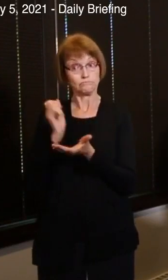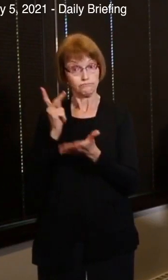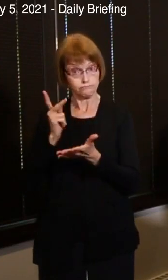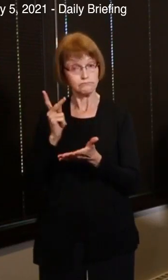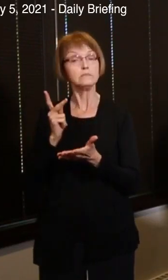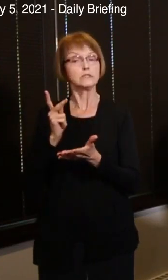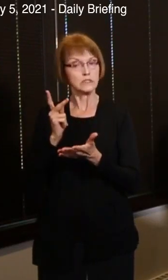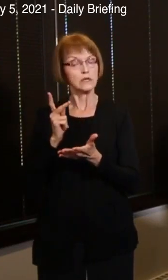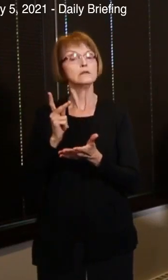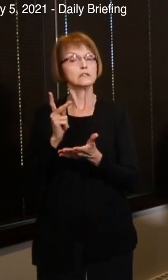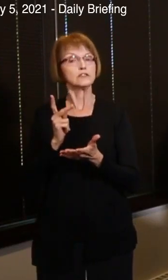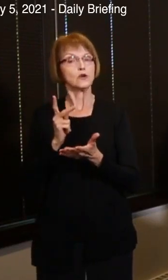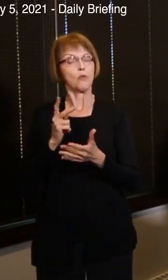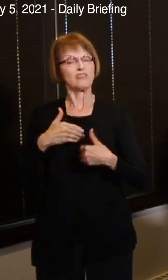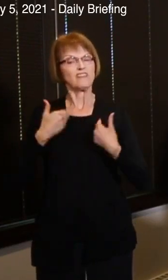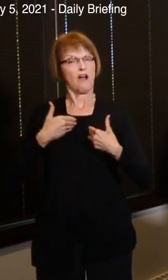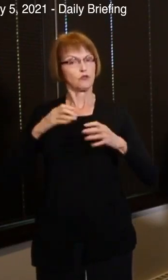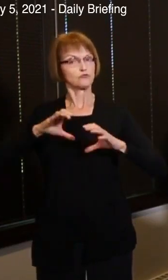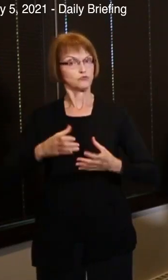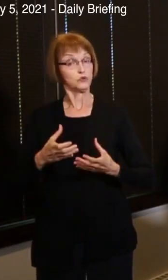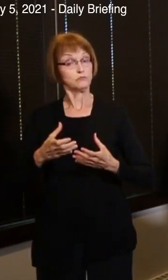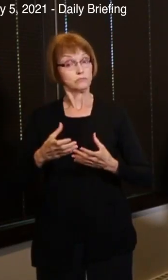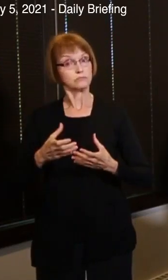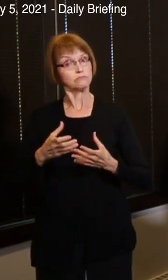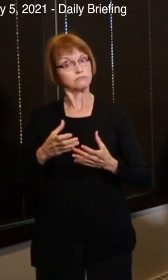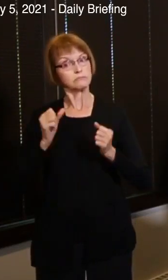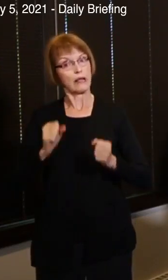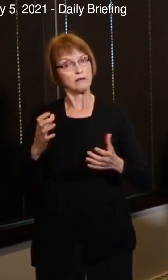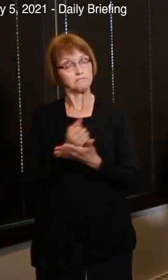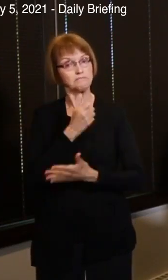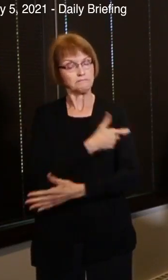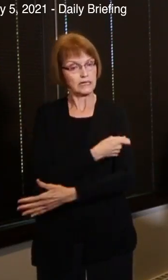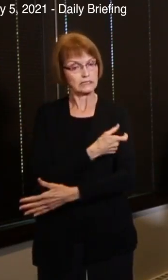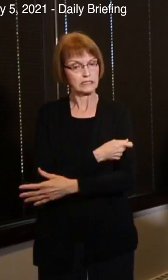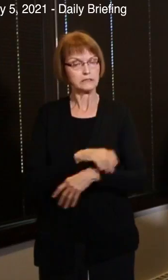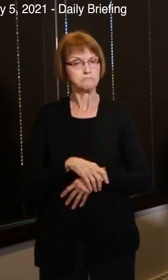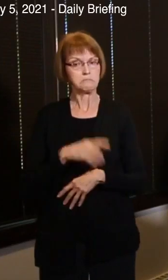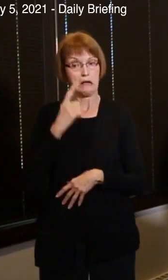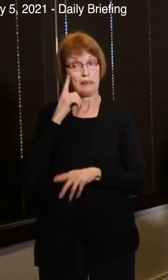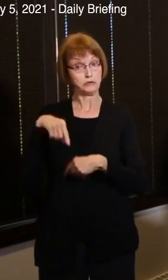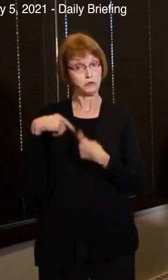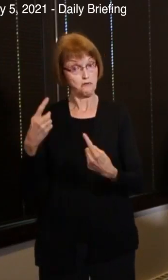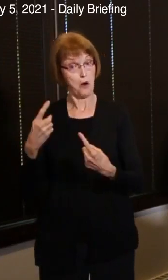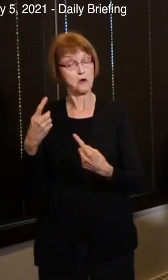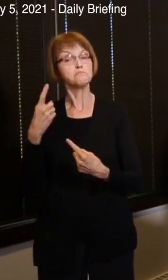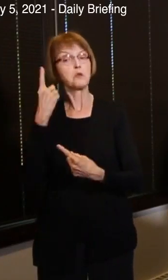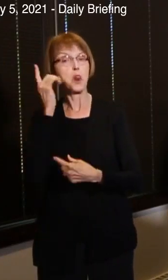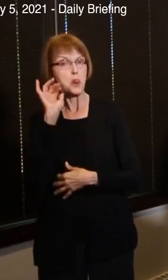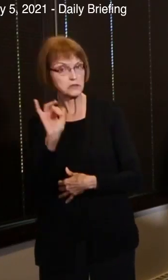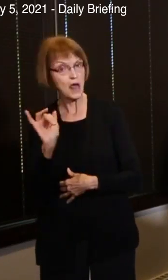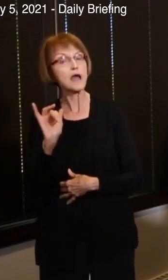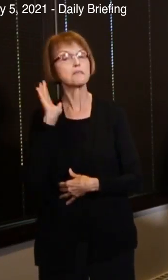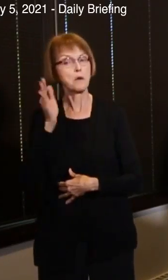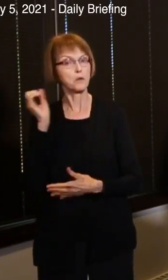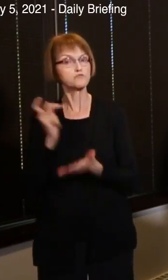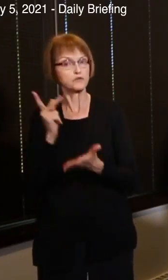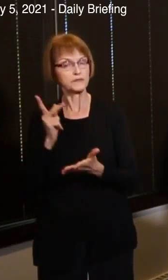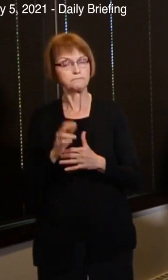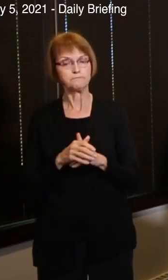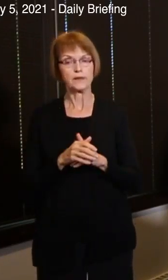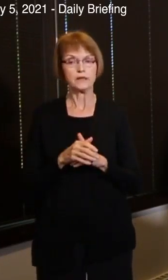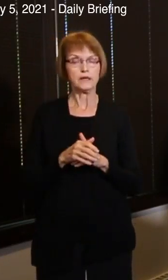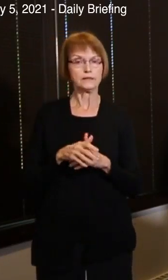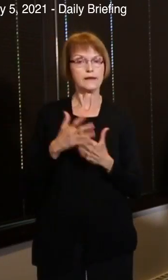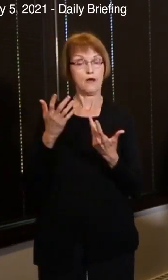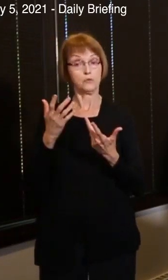the vaccine to this younger age group, and I think everything that we have seen says that they will. Now, we know from the data submitted